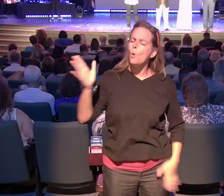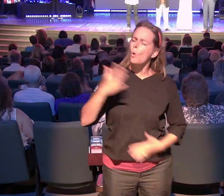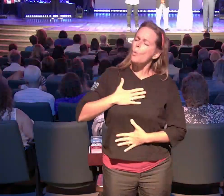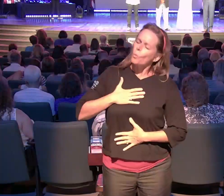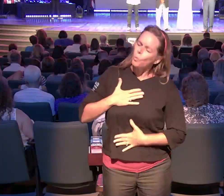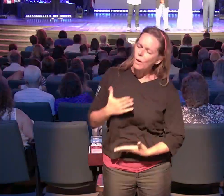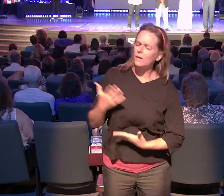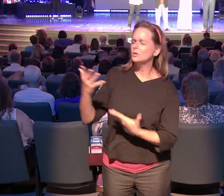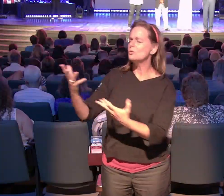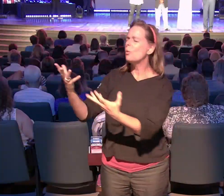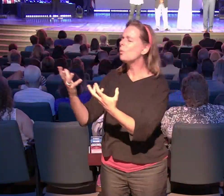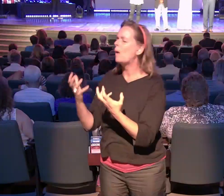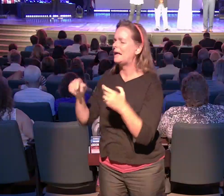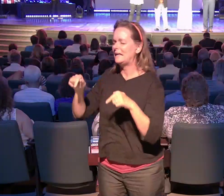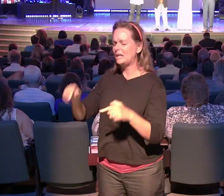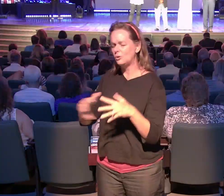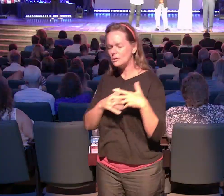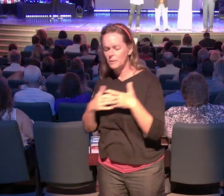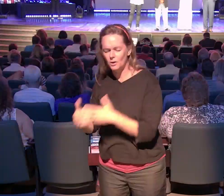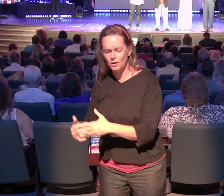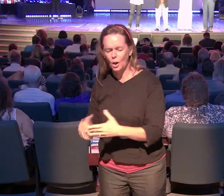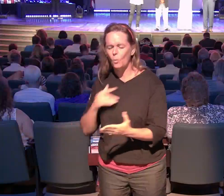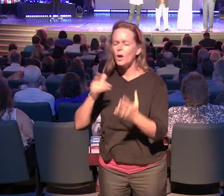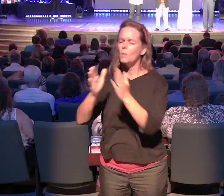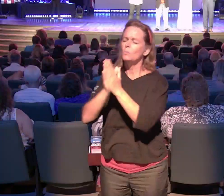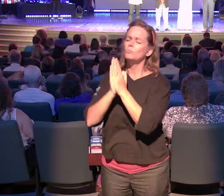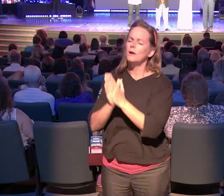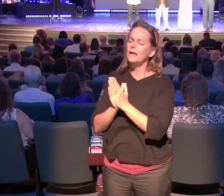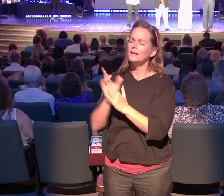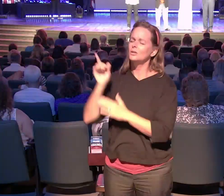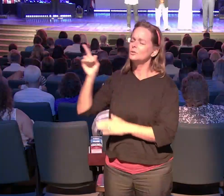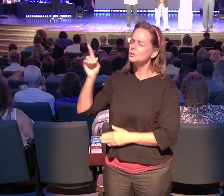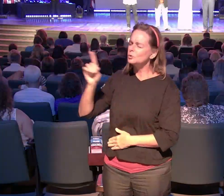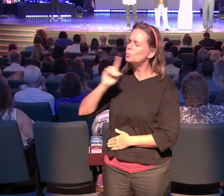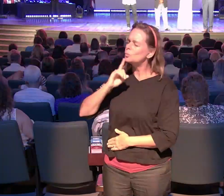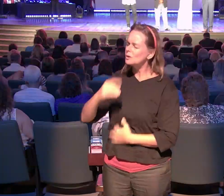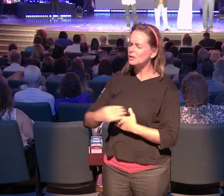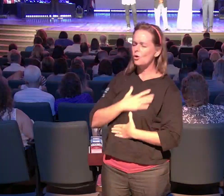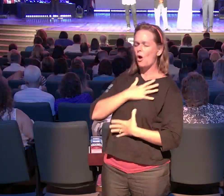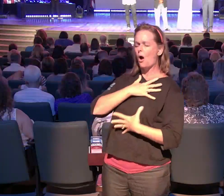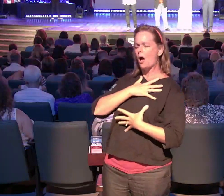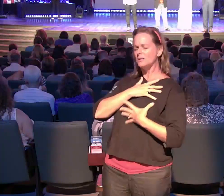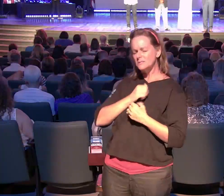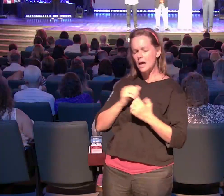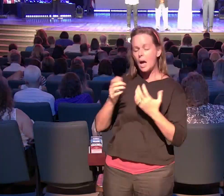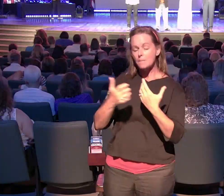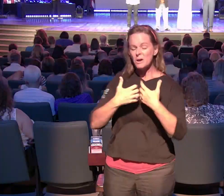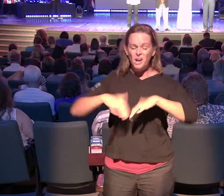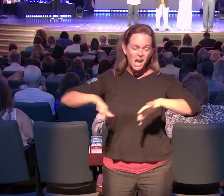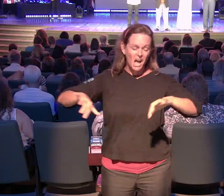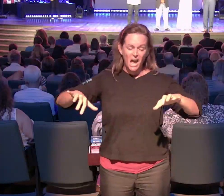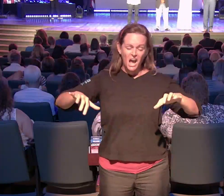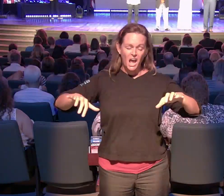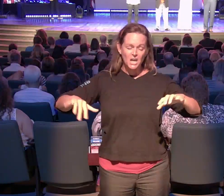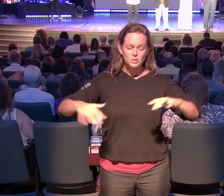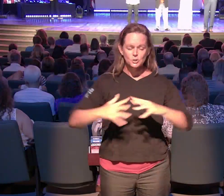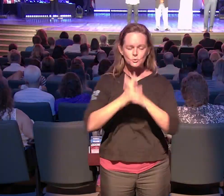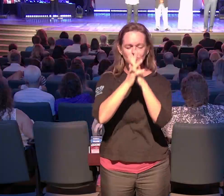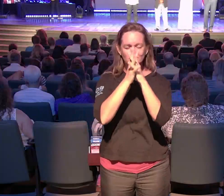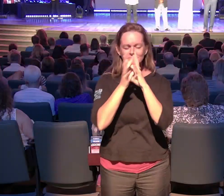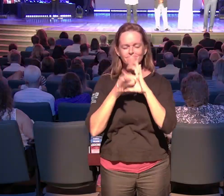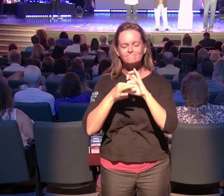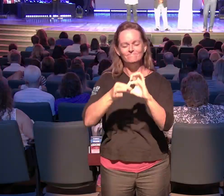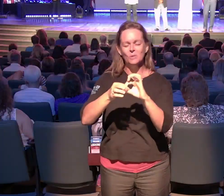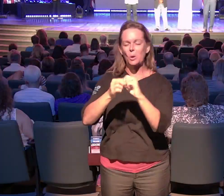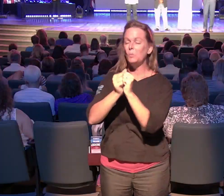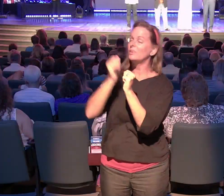way done in our nation, God. We are praying that you would draw our nation back to you, but God, we know